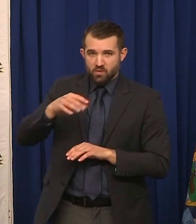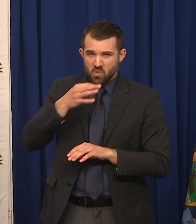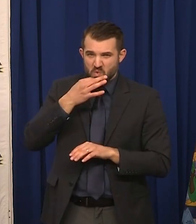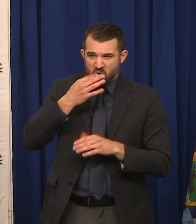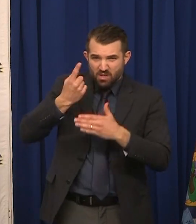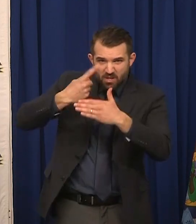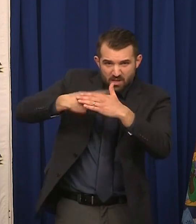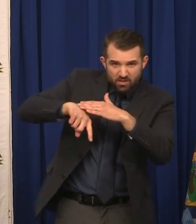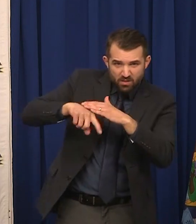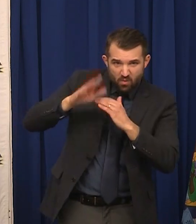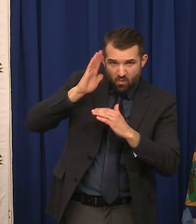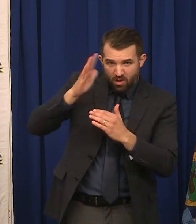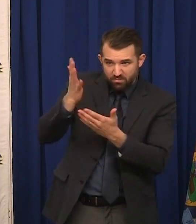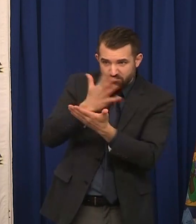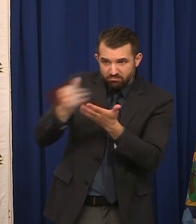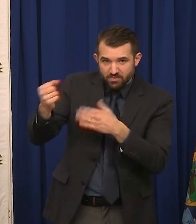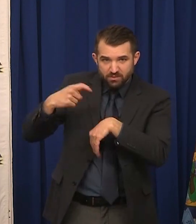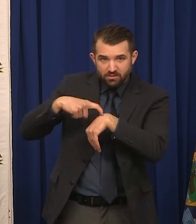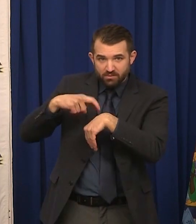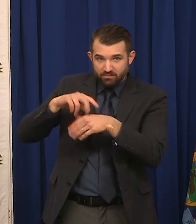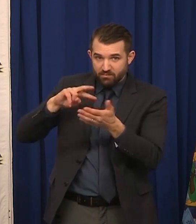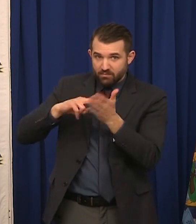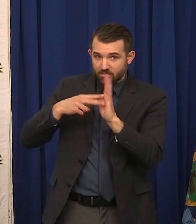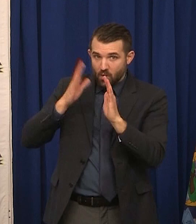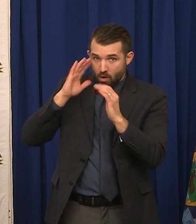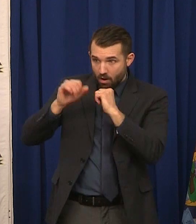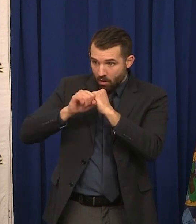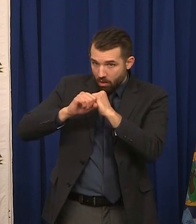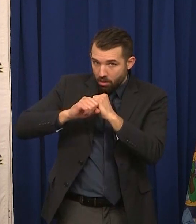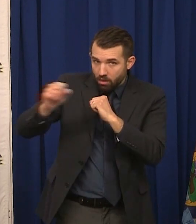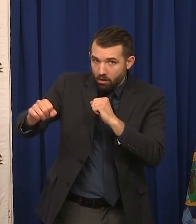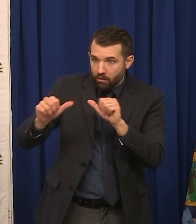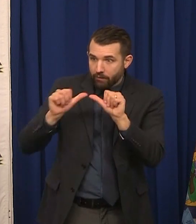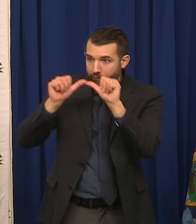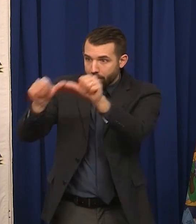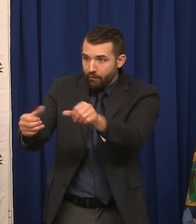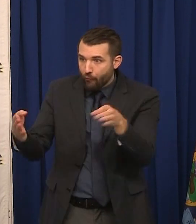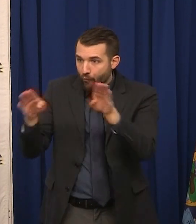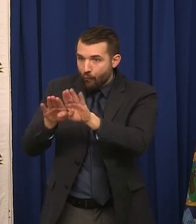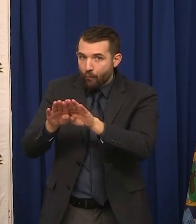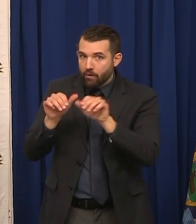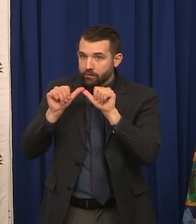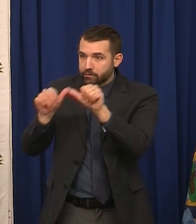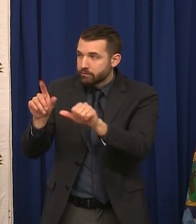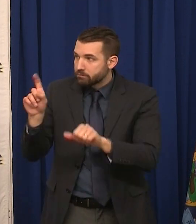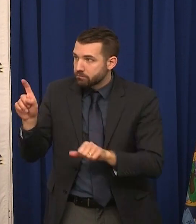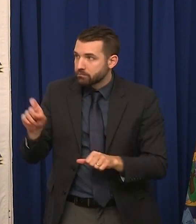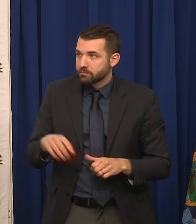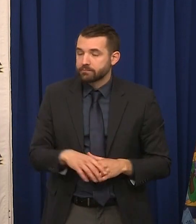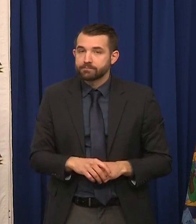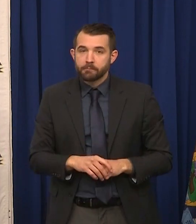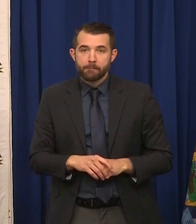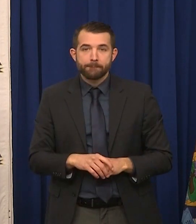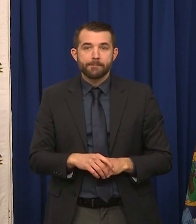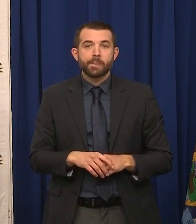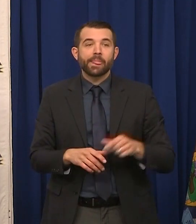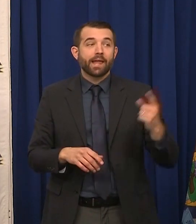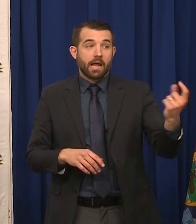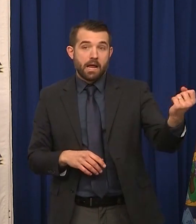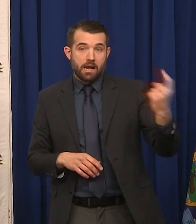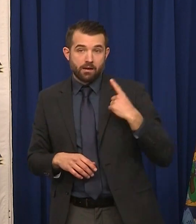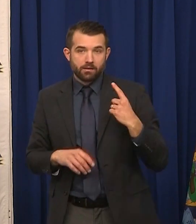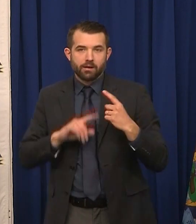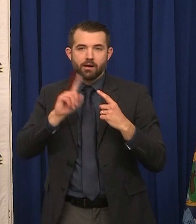with that going forward? You know, so the question is around the ending of Governor Mills'